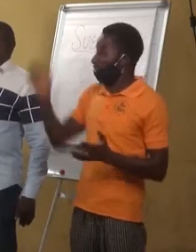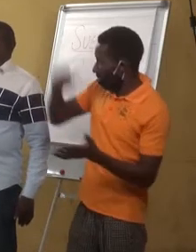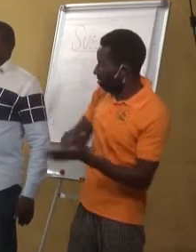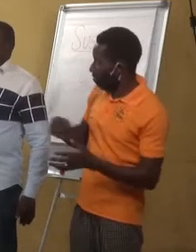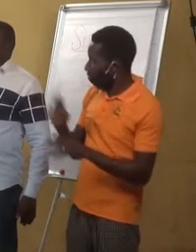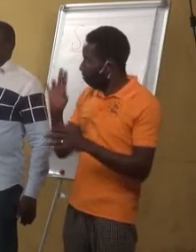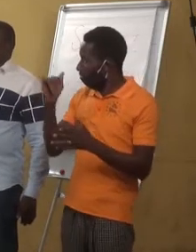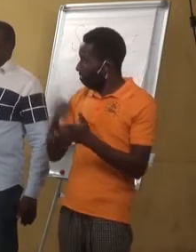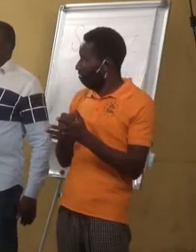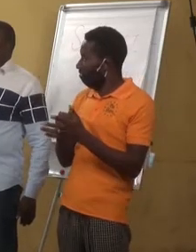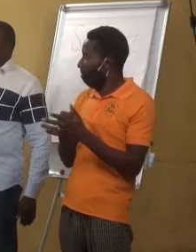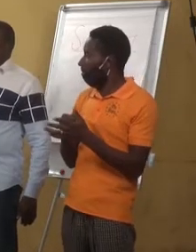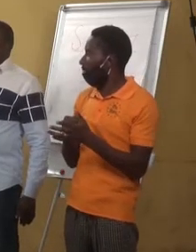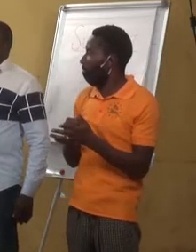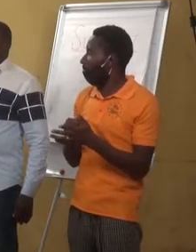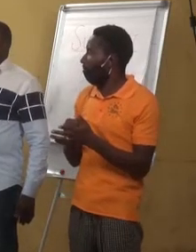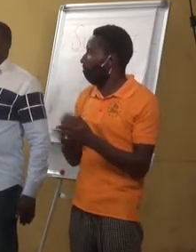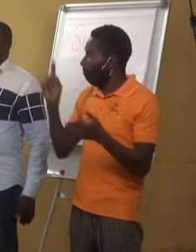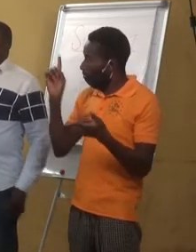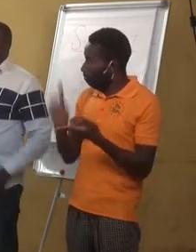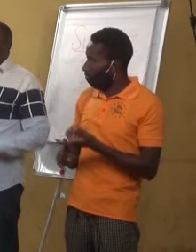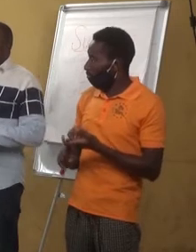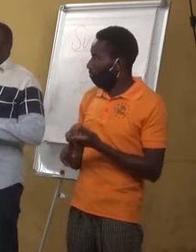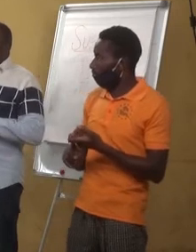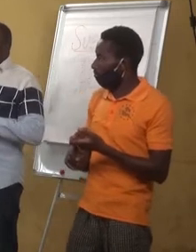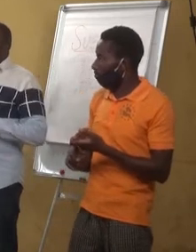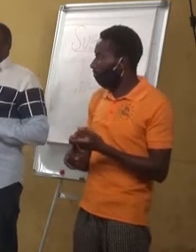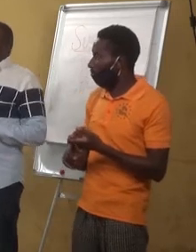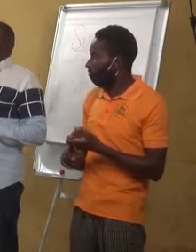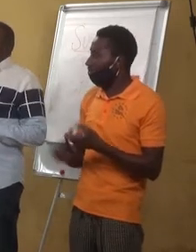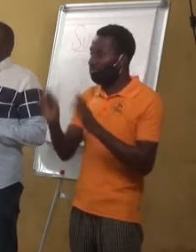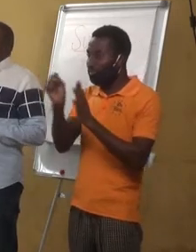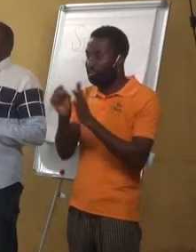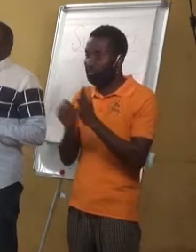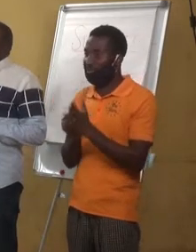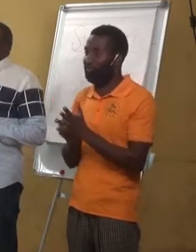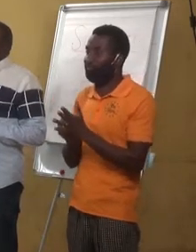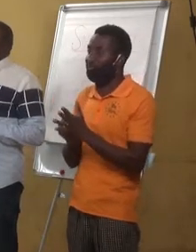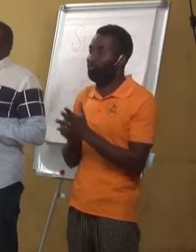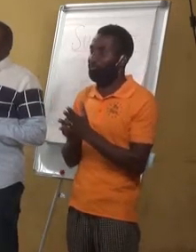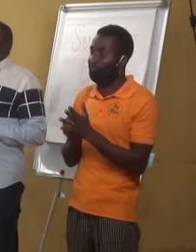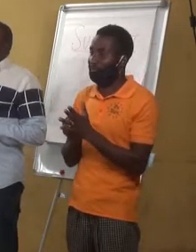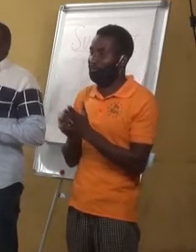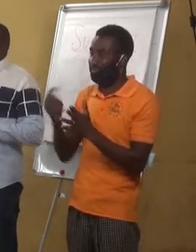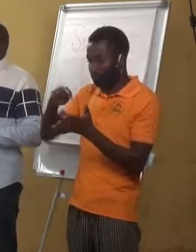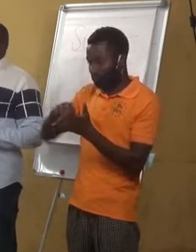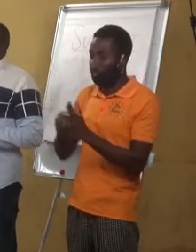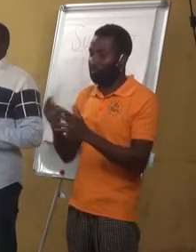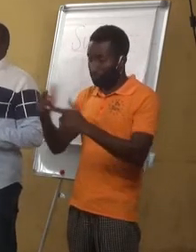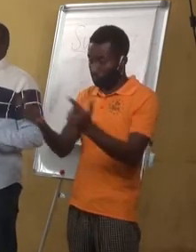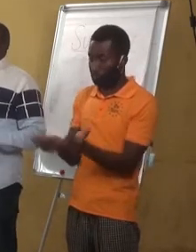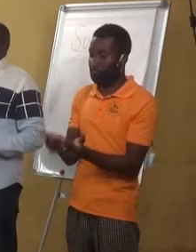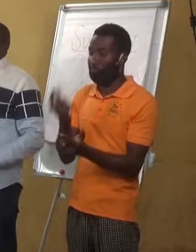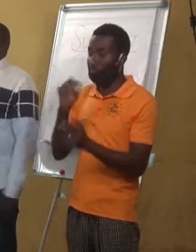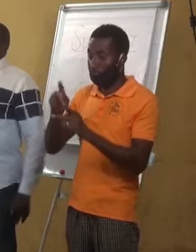the knowledge of electronic configuration to state categorically the group